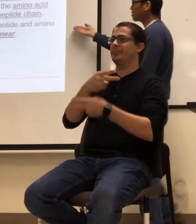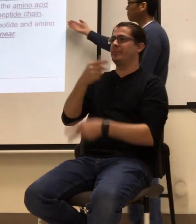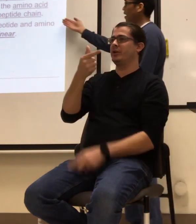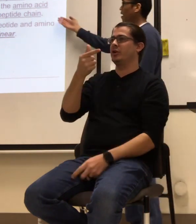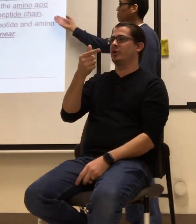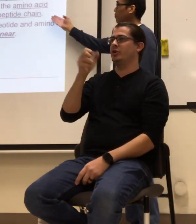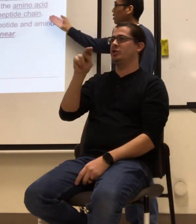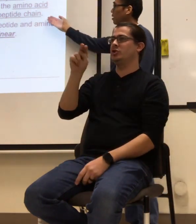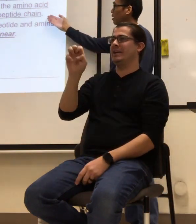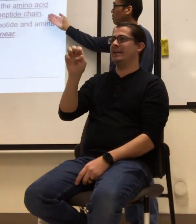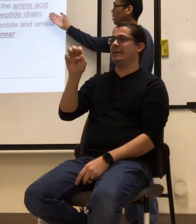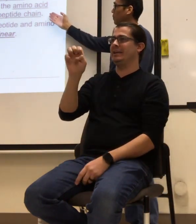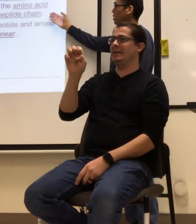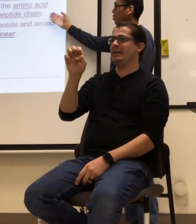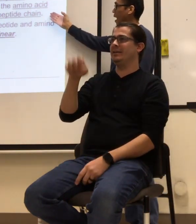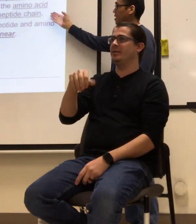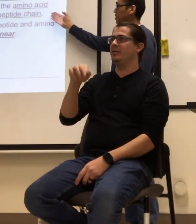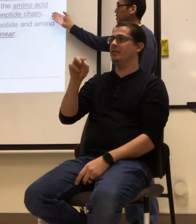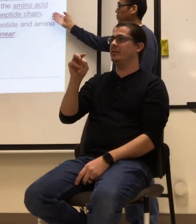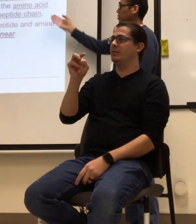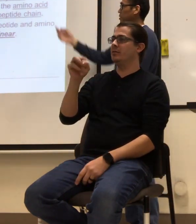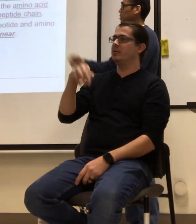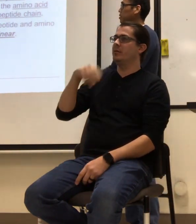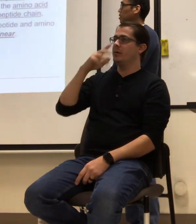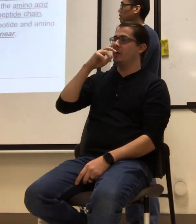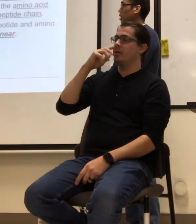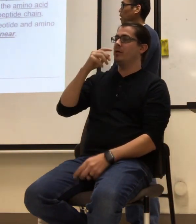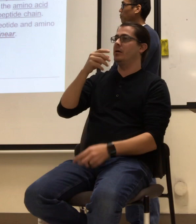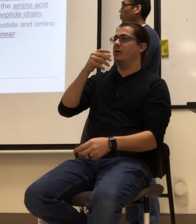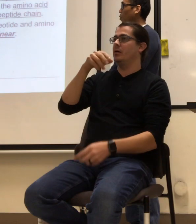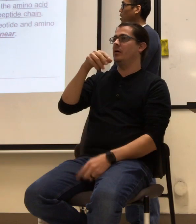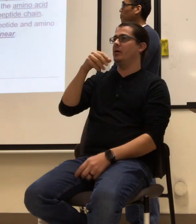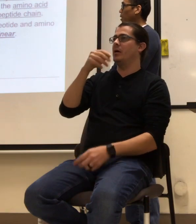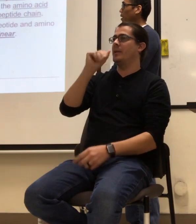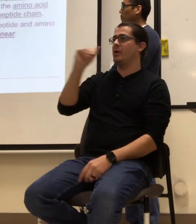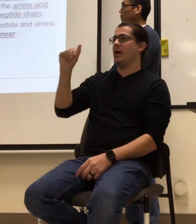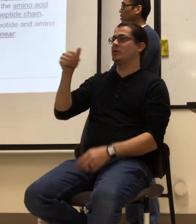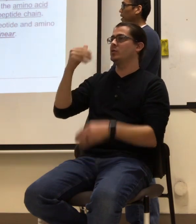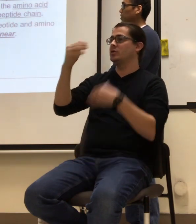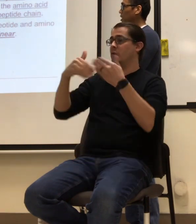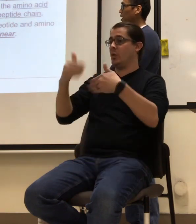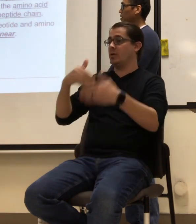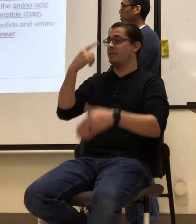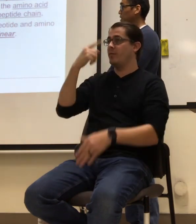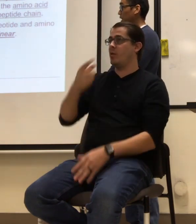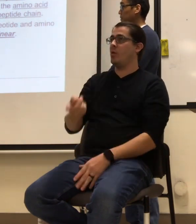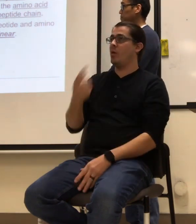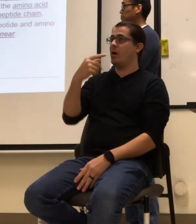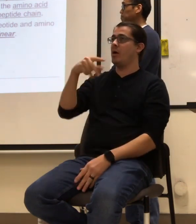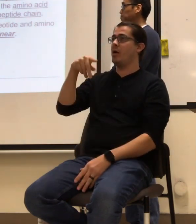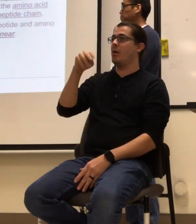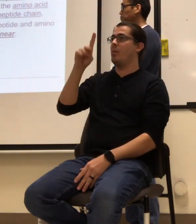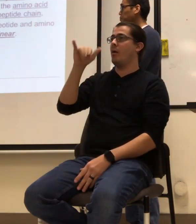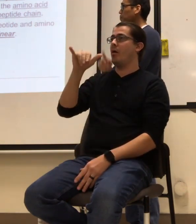that specify the amino acid sequences for one polypeptide